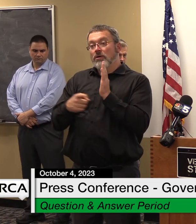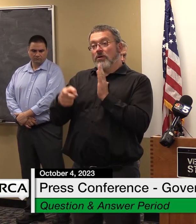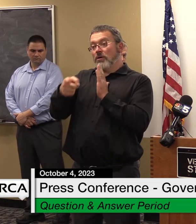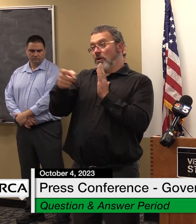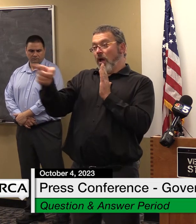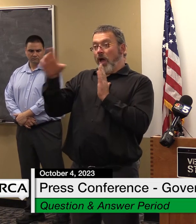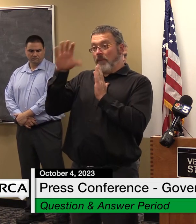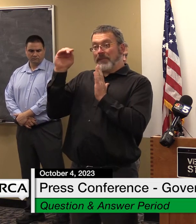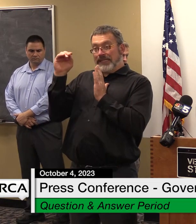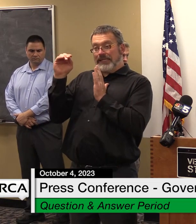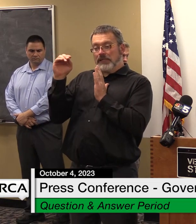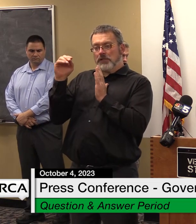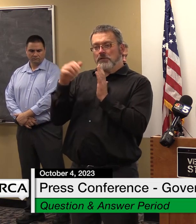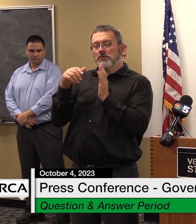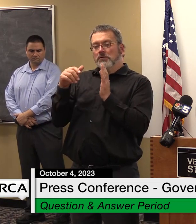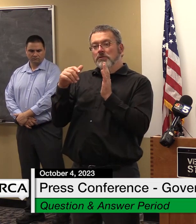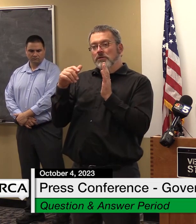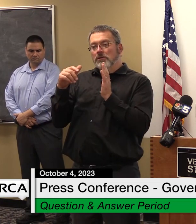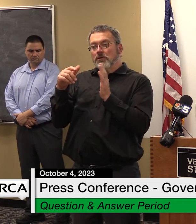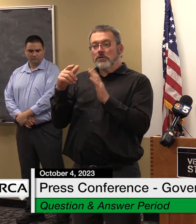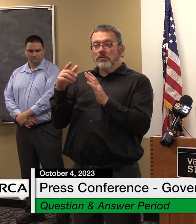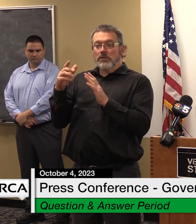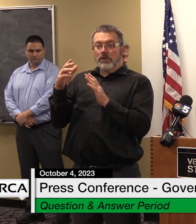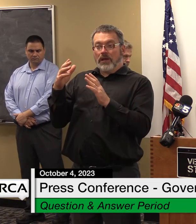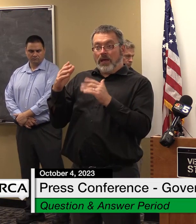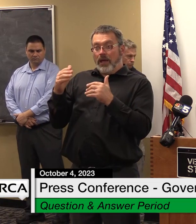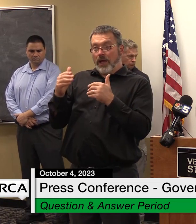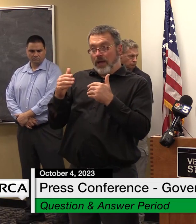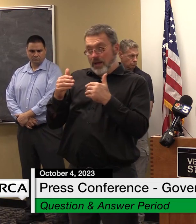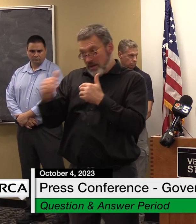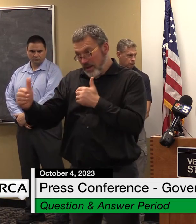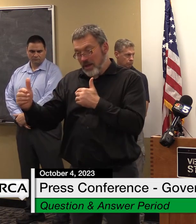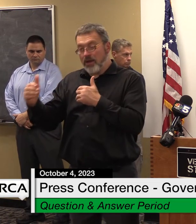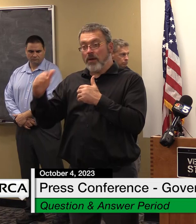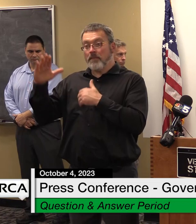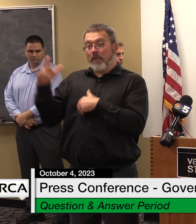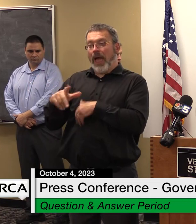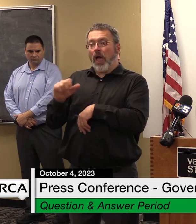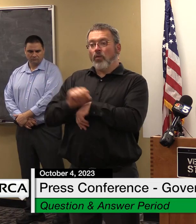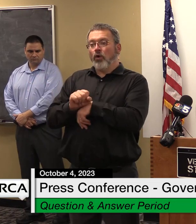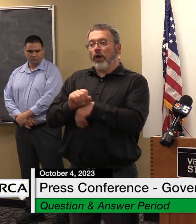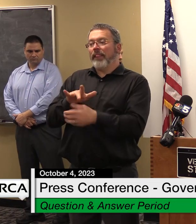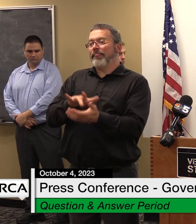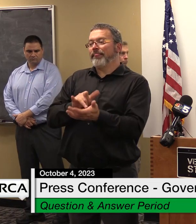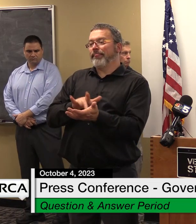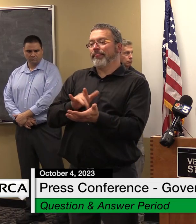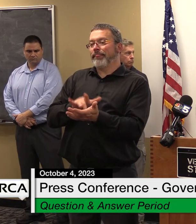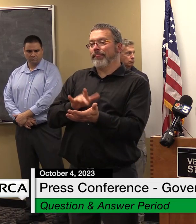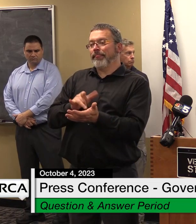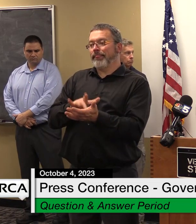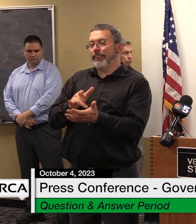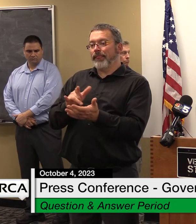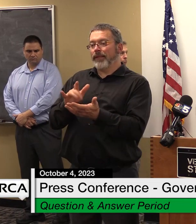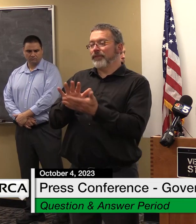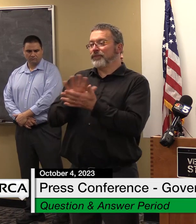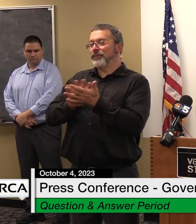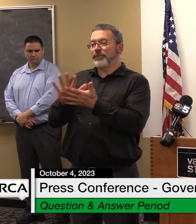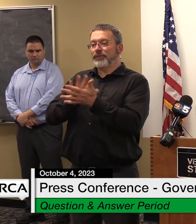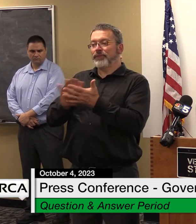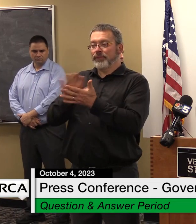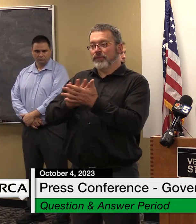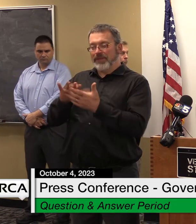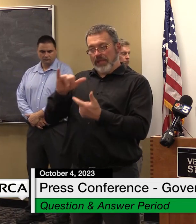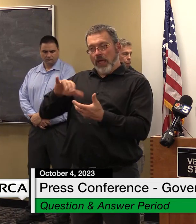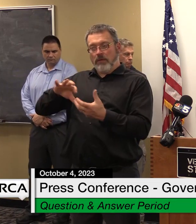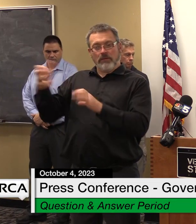of used an extended return to work date as kind of a way to game the system, and that's kind of the reason it's structured there. But